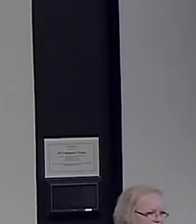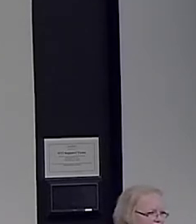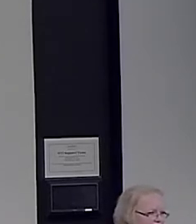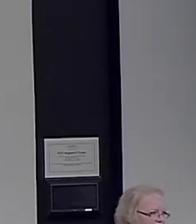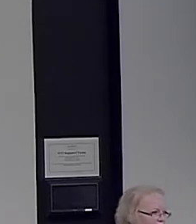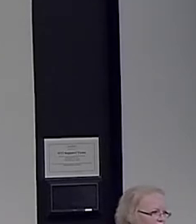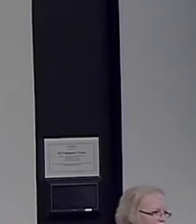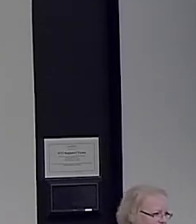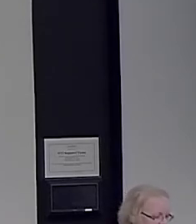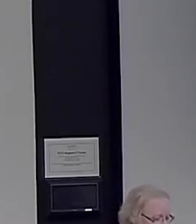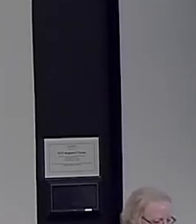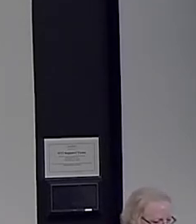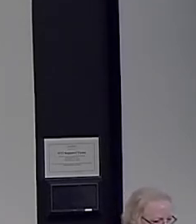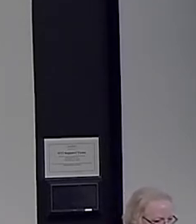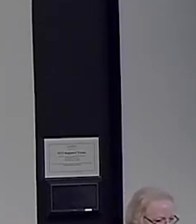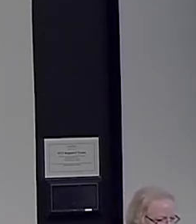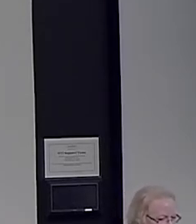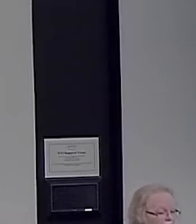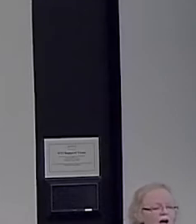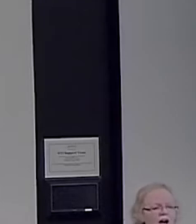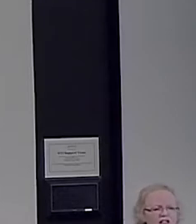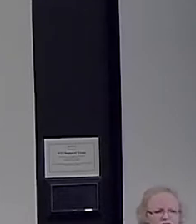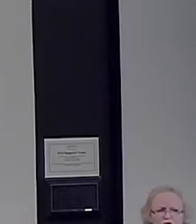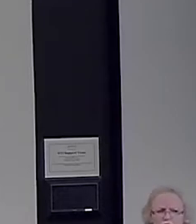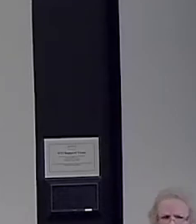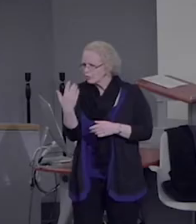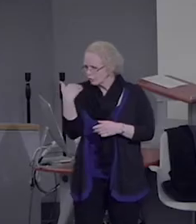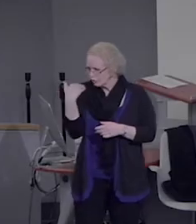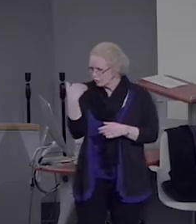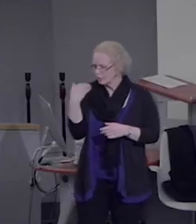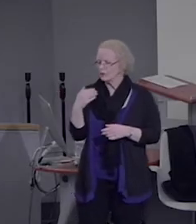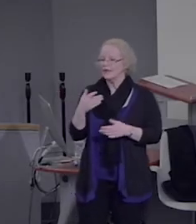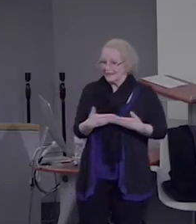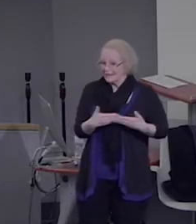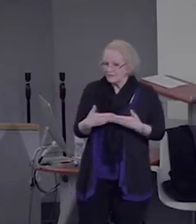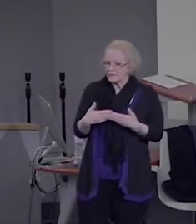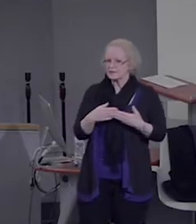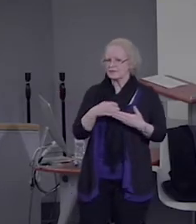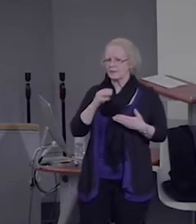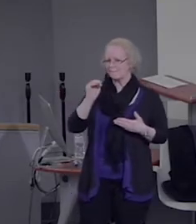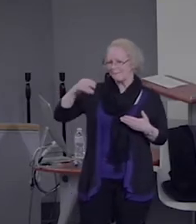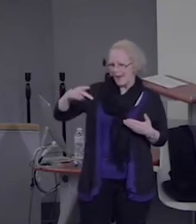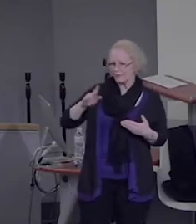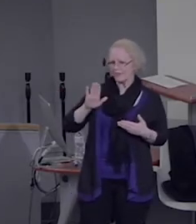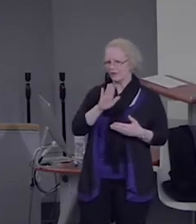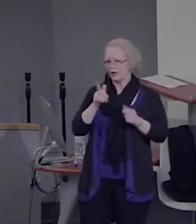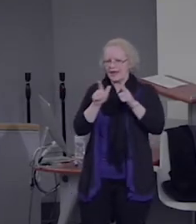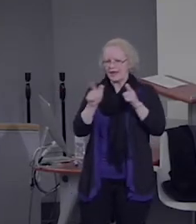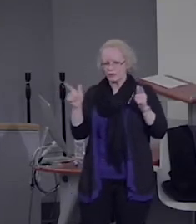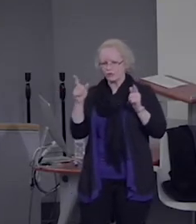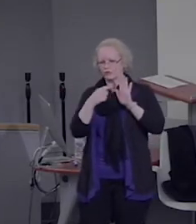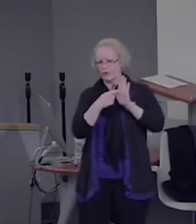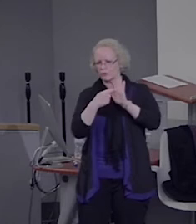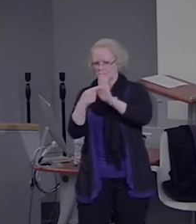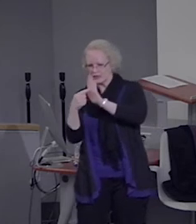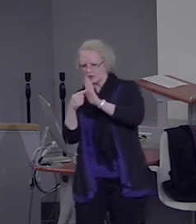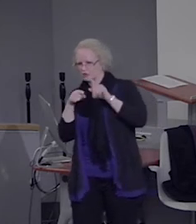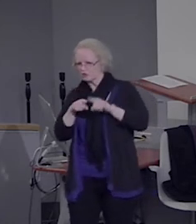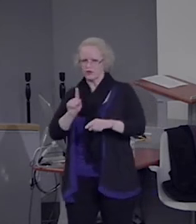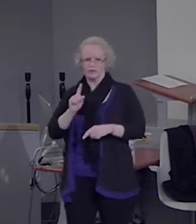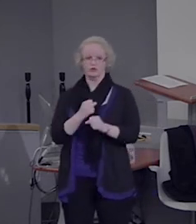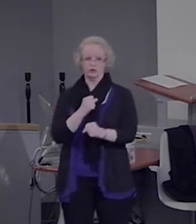so i just told you earlier that infants are mapping their language representations over the first year as they